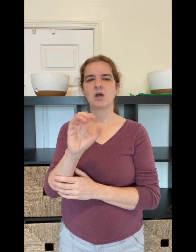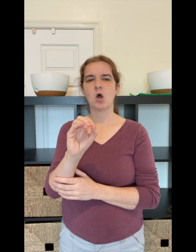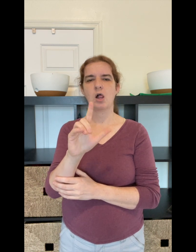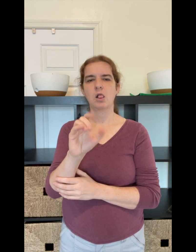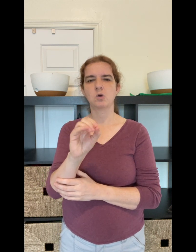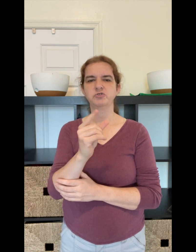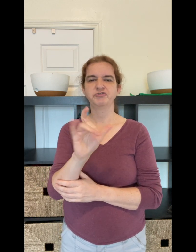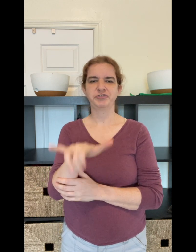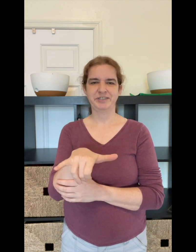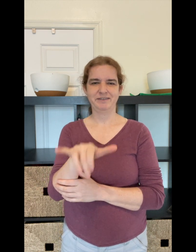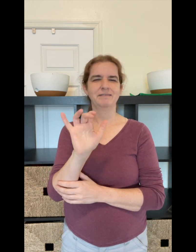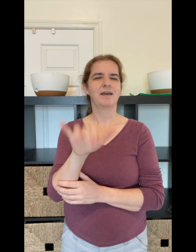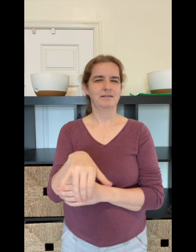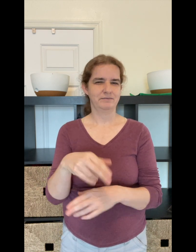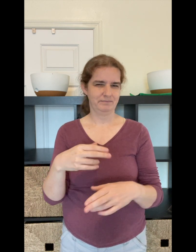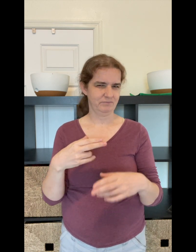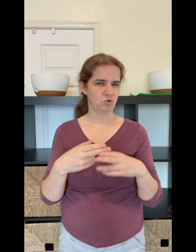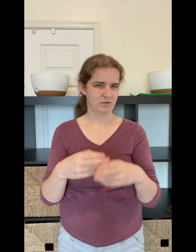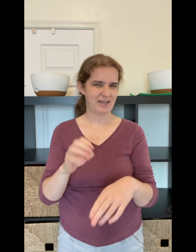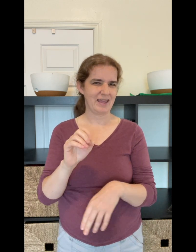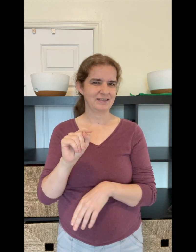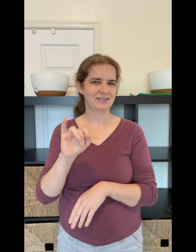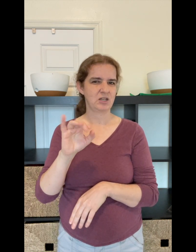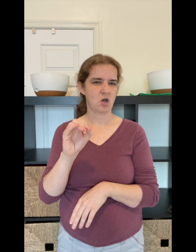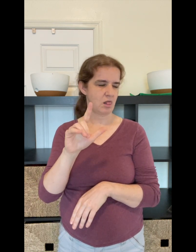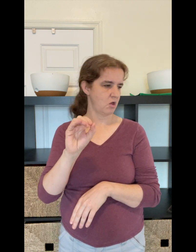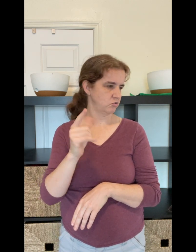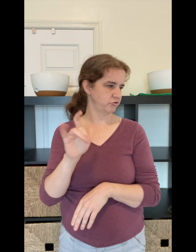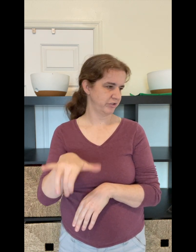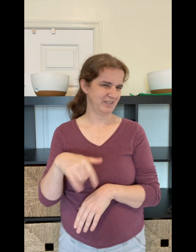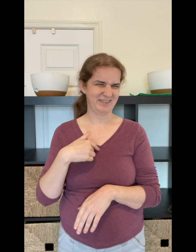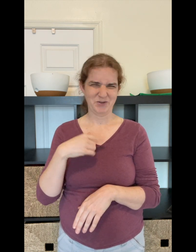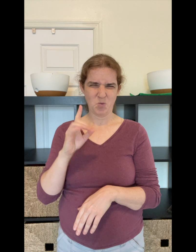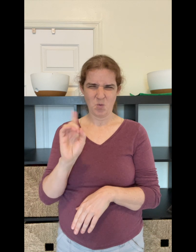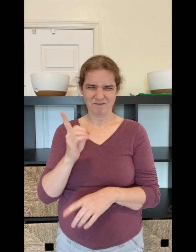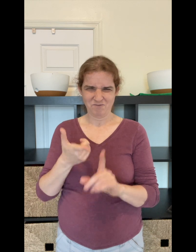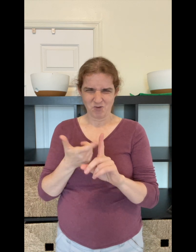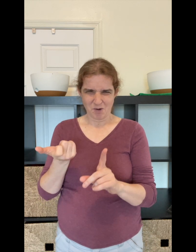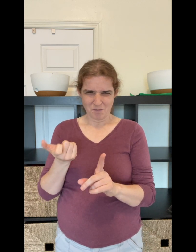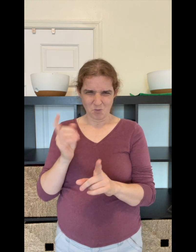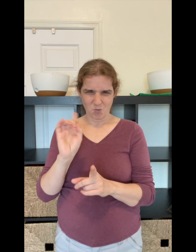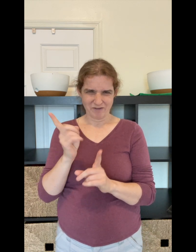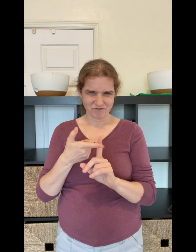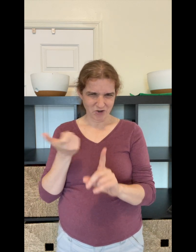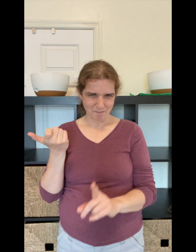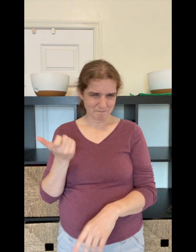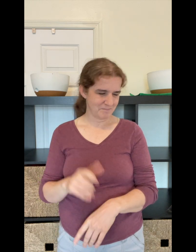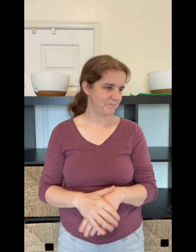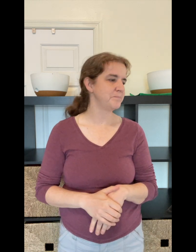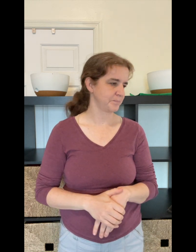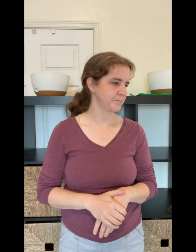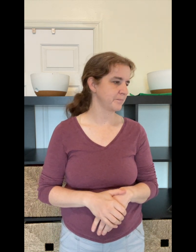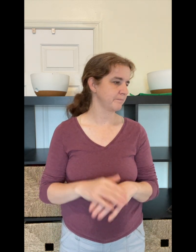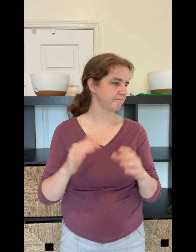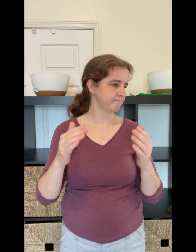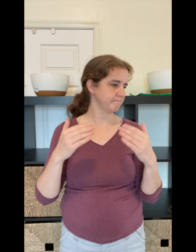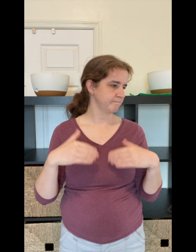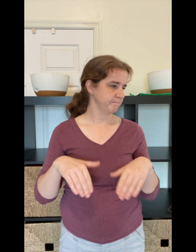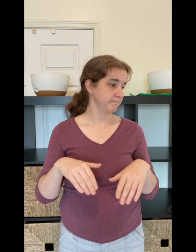Where did I become sick? That's etiology. That's called etiology. I want to know where it came from. Where did it come from?